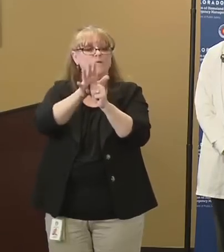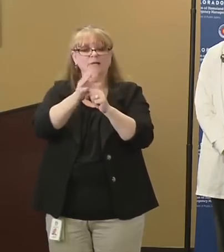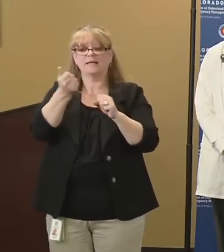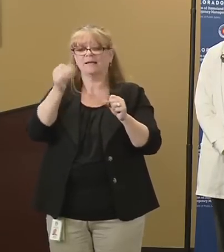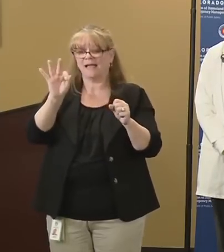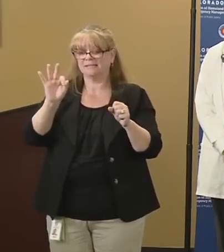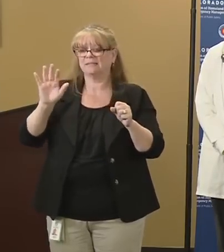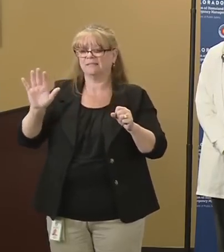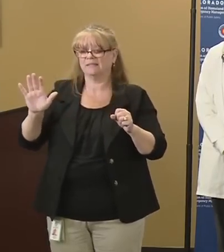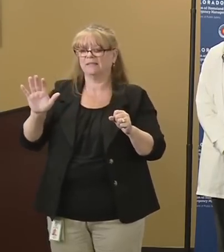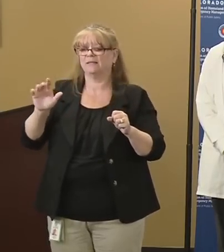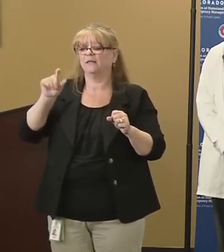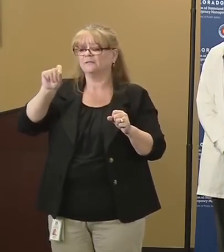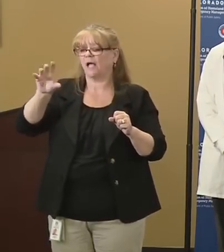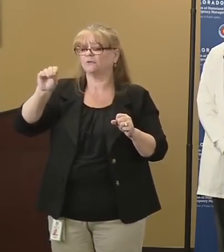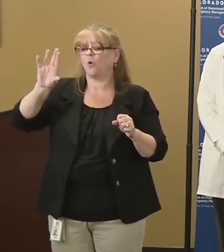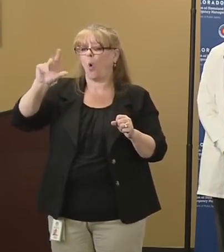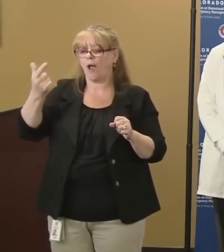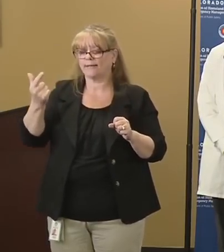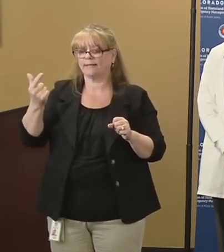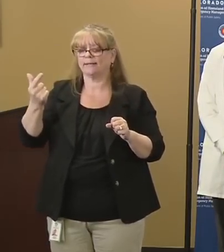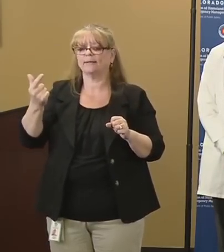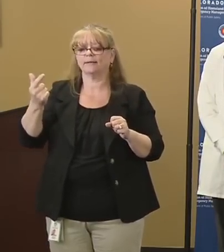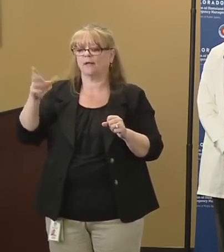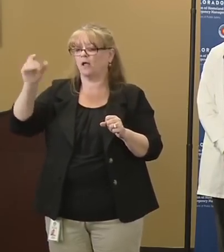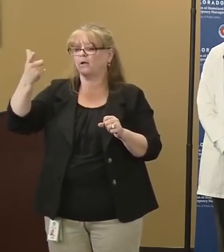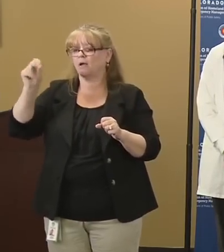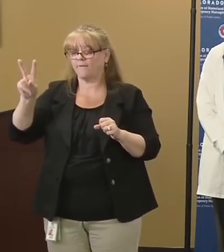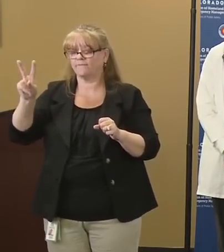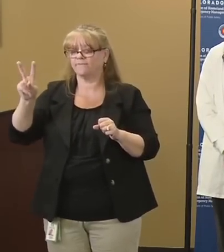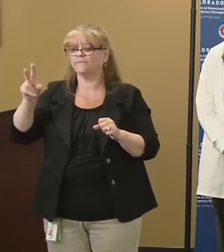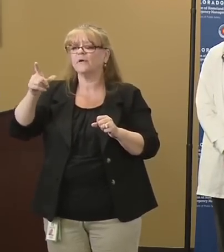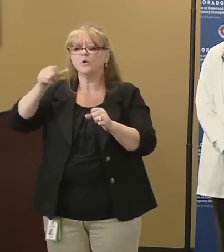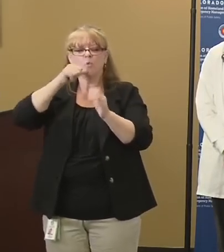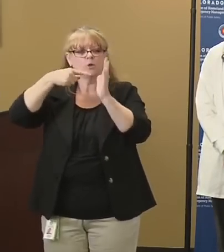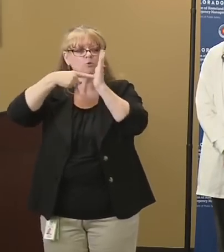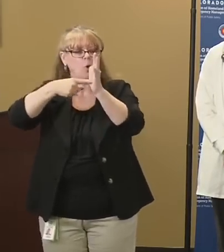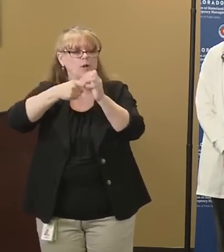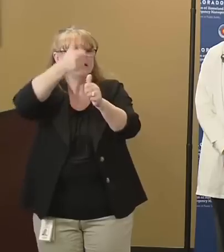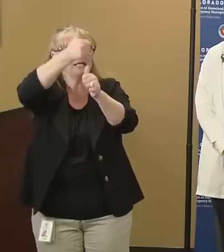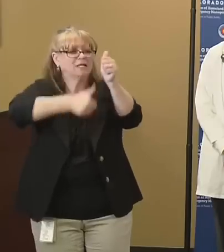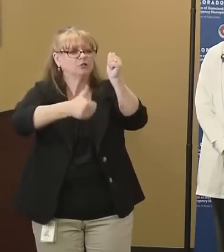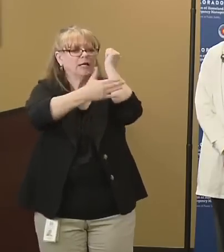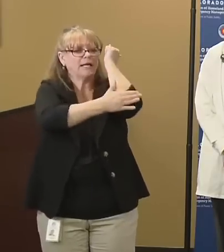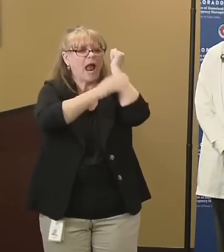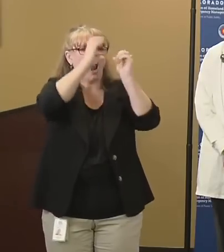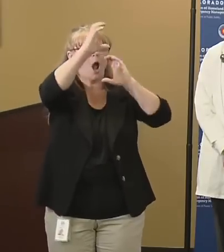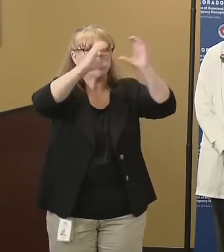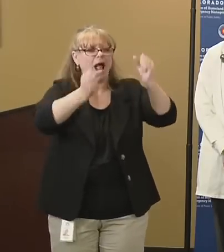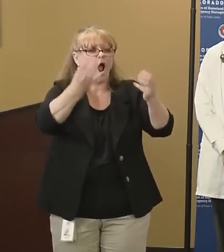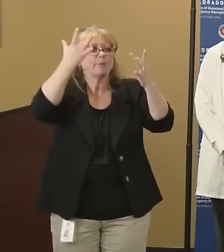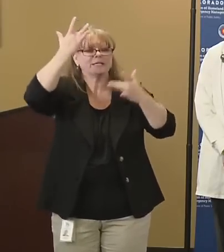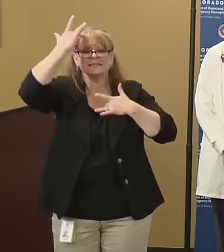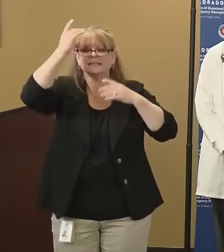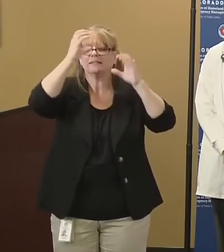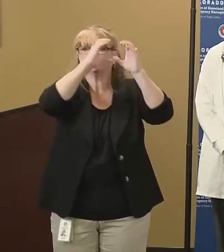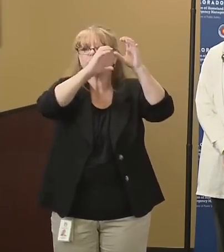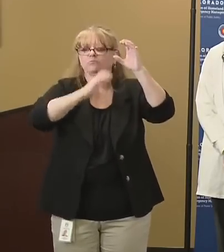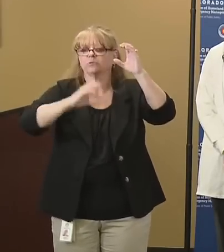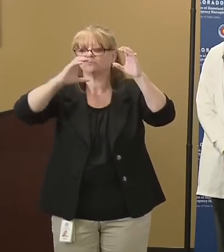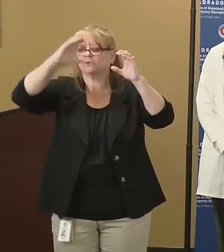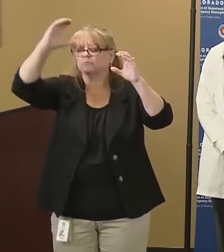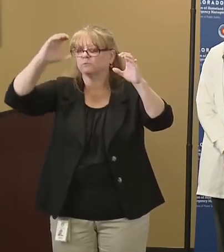updated, and they are broken down by county, and you can also look at a county map, their heat map. So both of those are available every day at